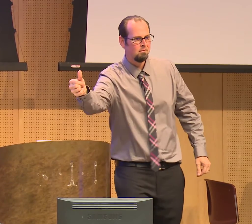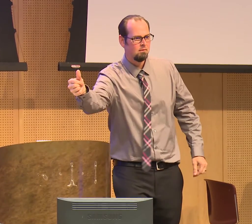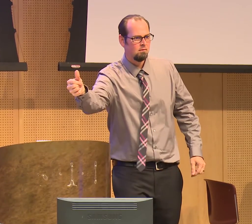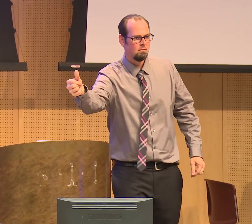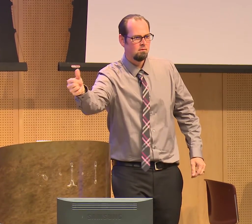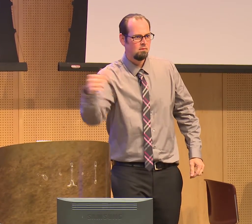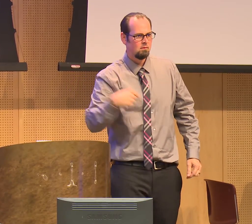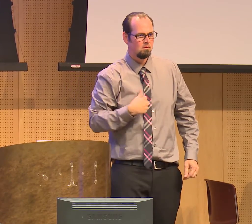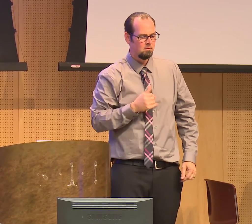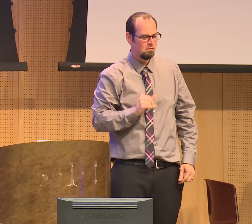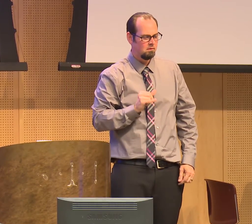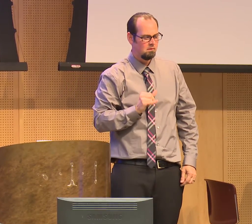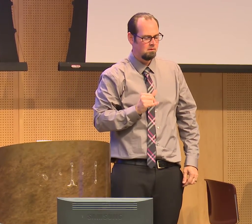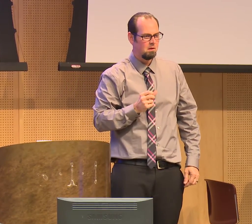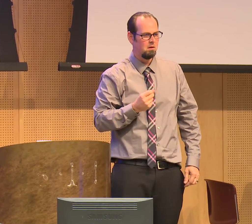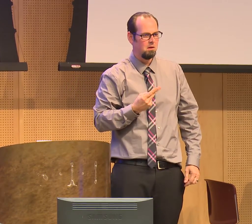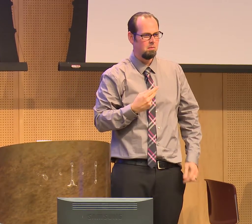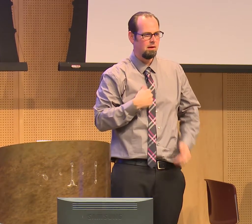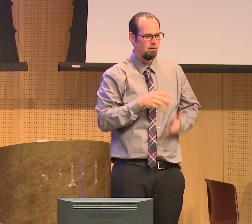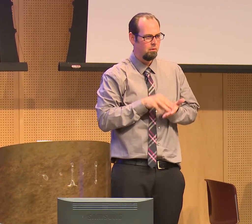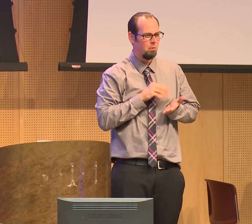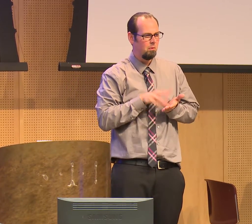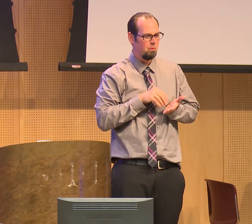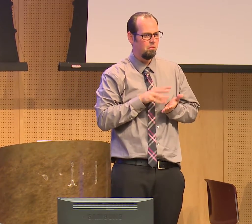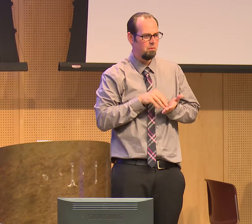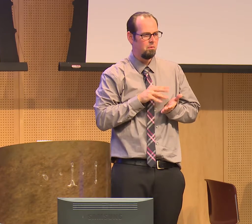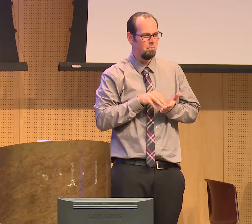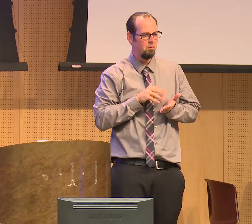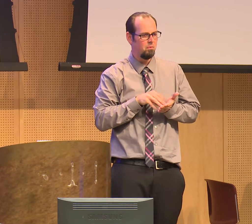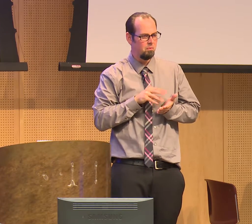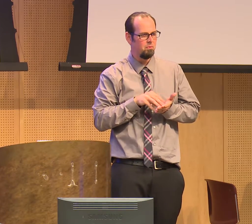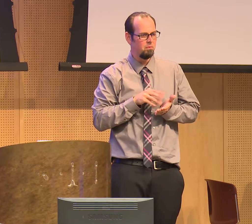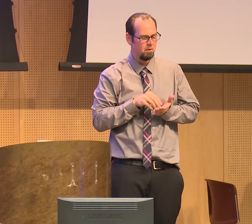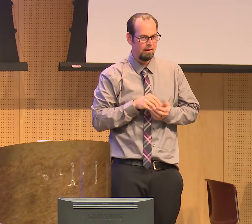That was indicating that the machine was not working well if it was overly vibrating.